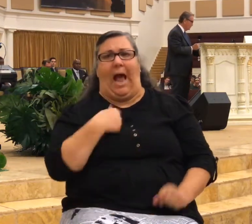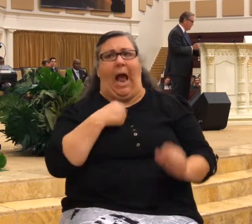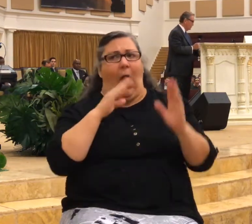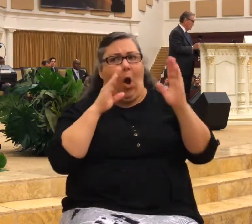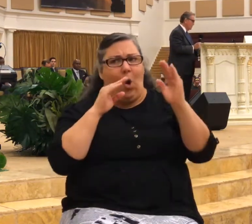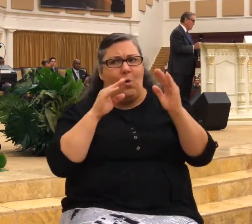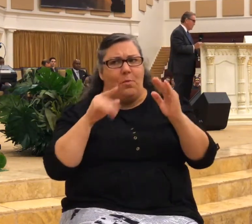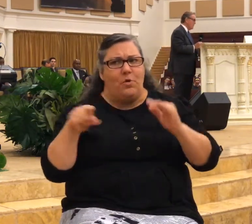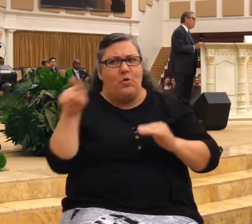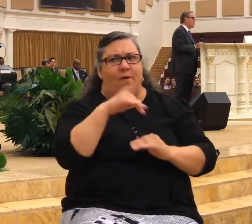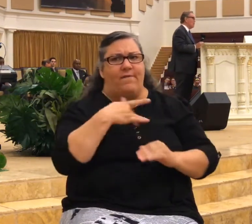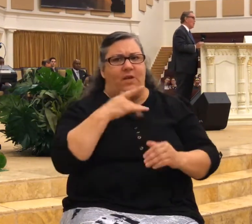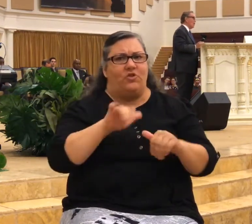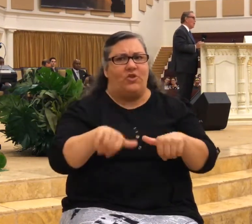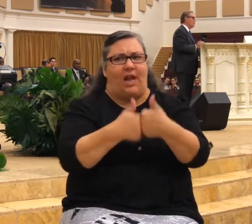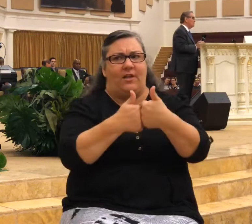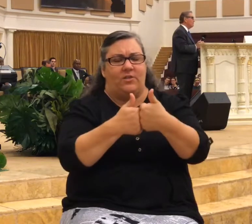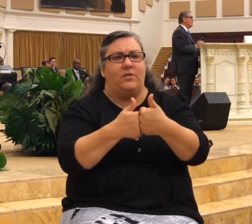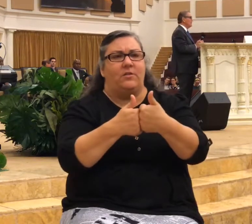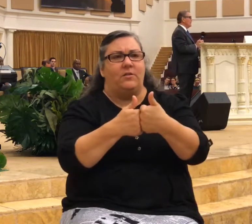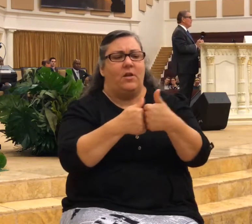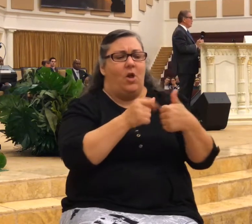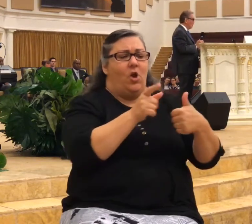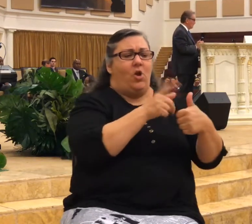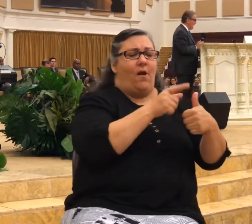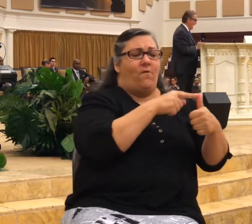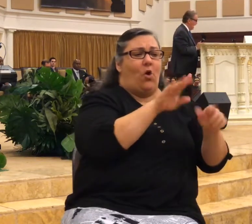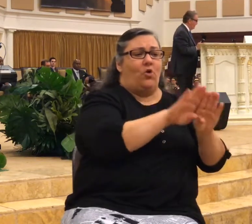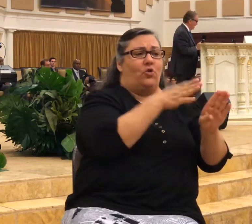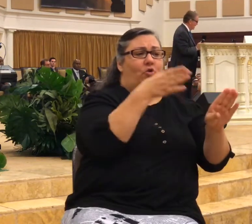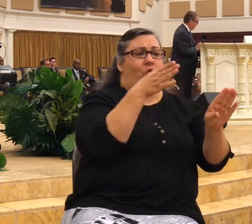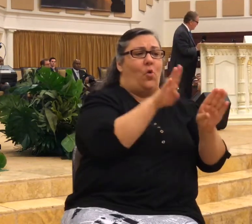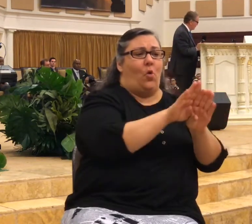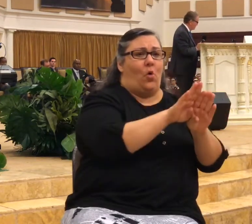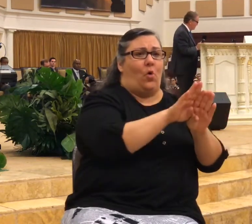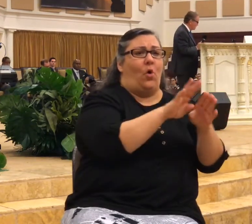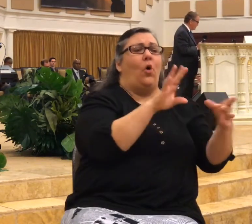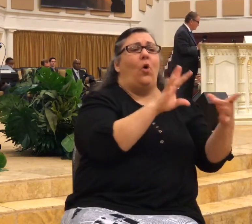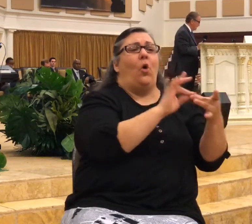you. The first door is spoken of